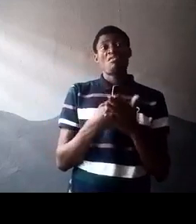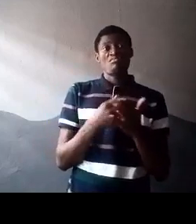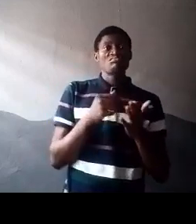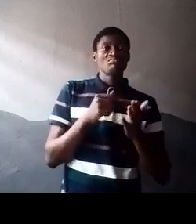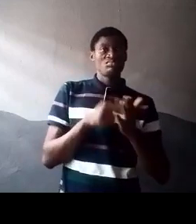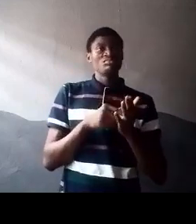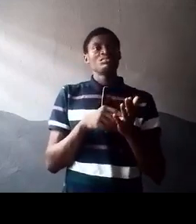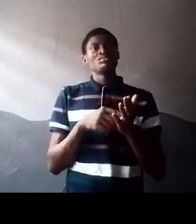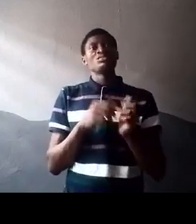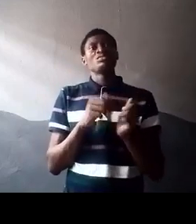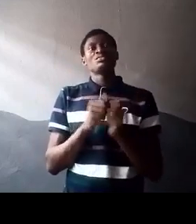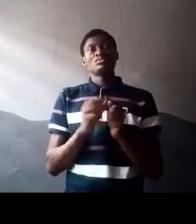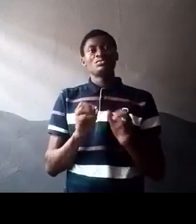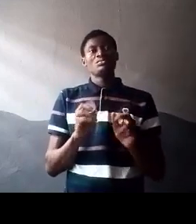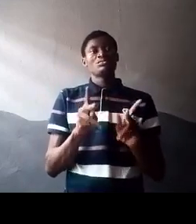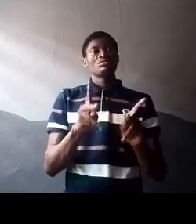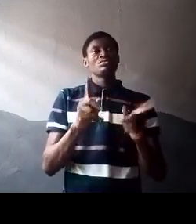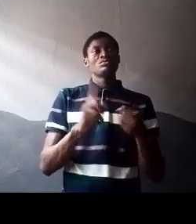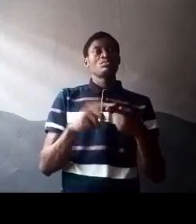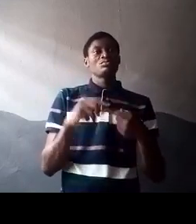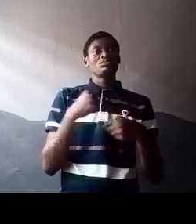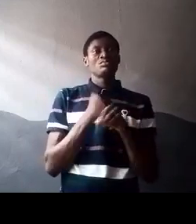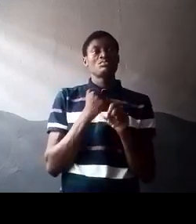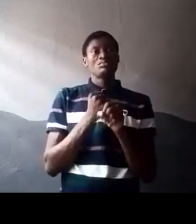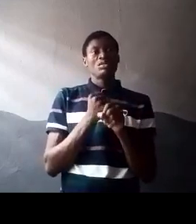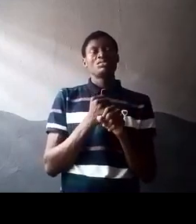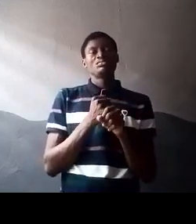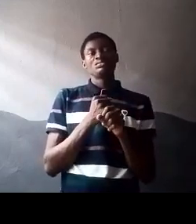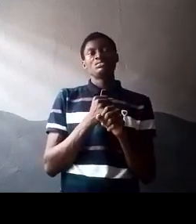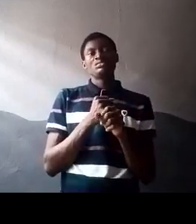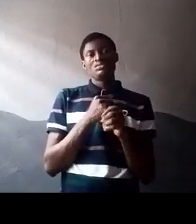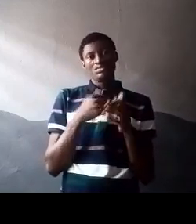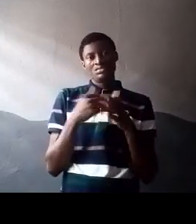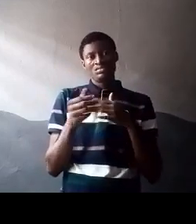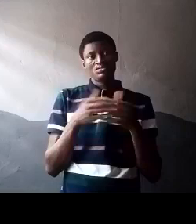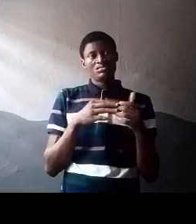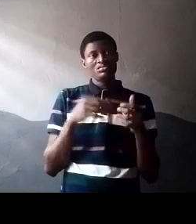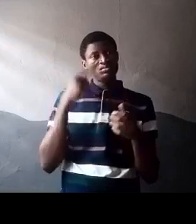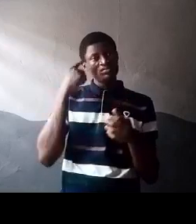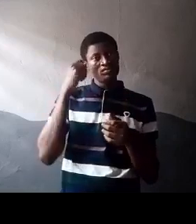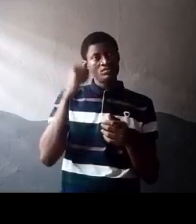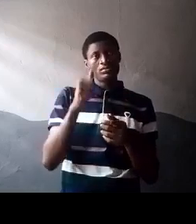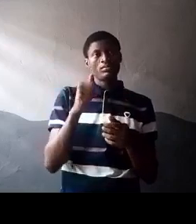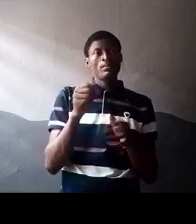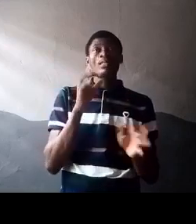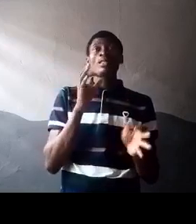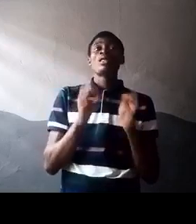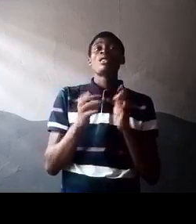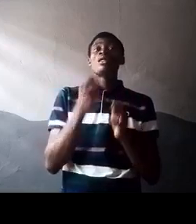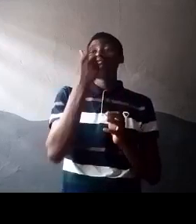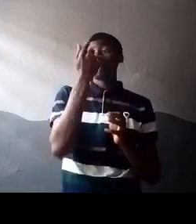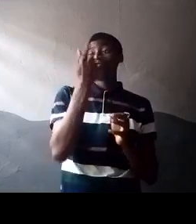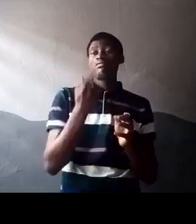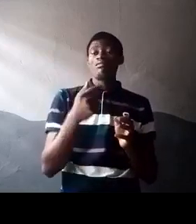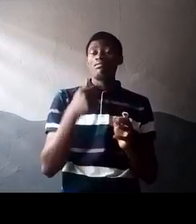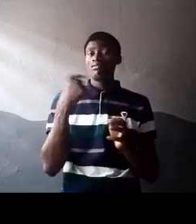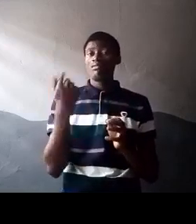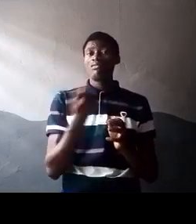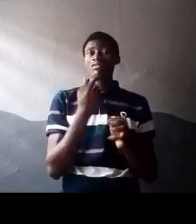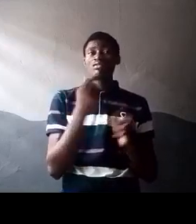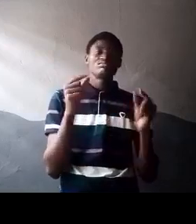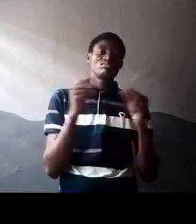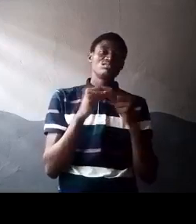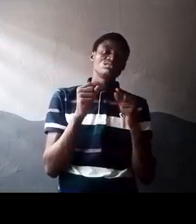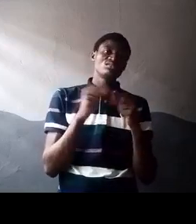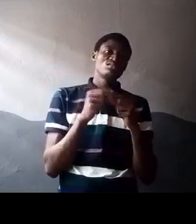make a case for yourself. If just the degree and the distinction was important, there will be no need. They would have